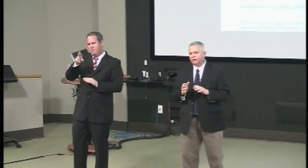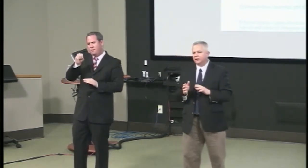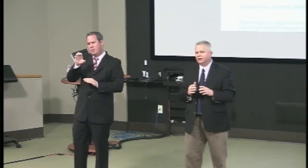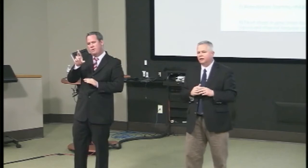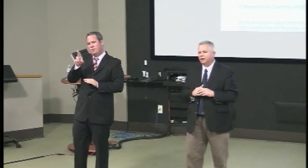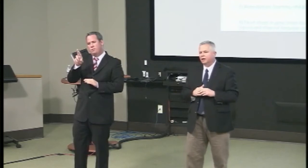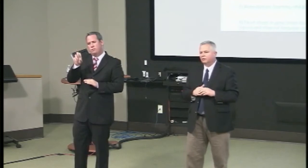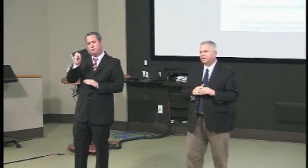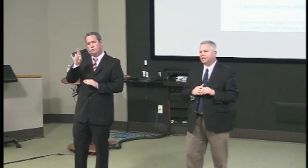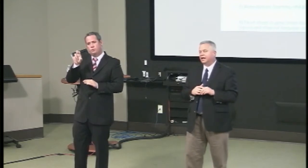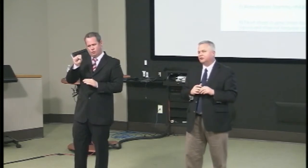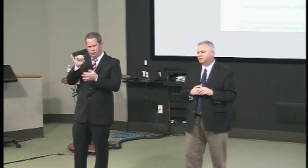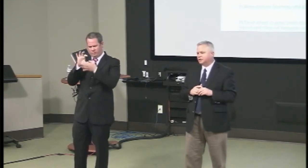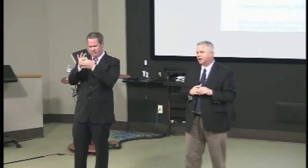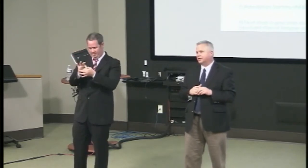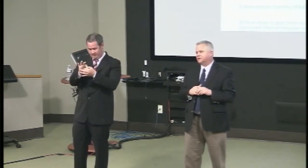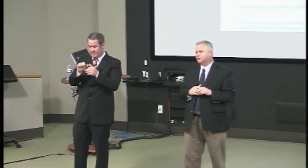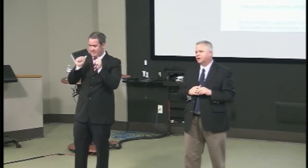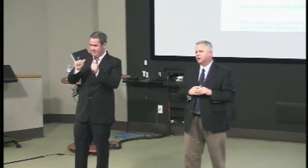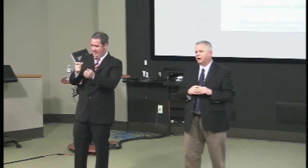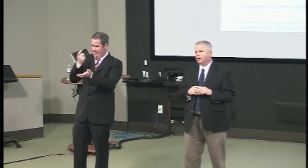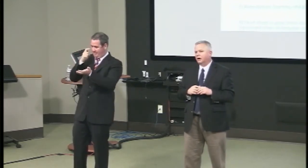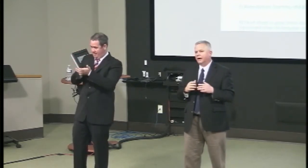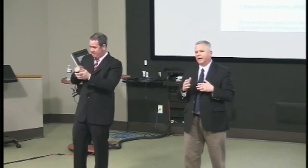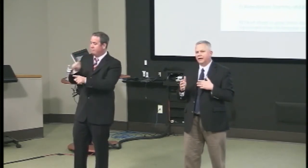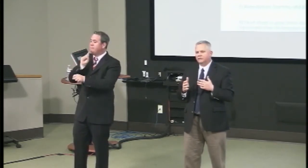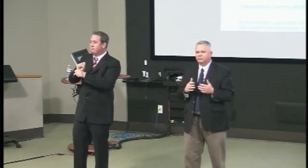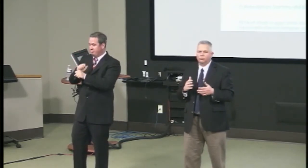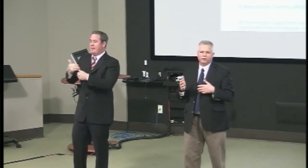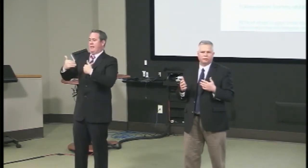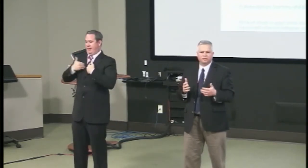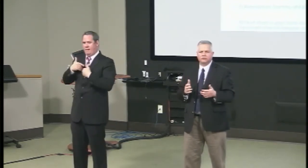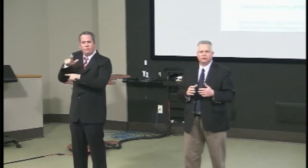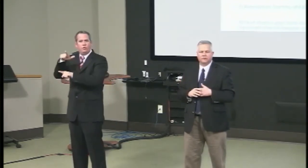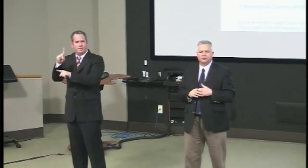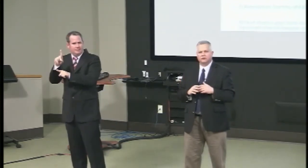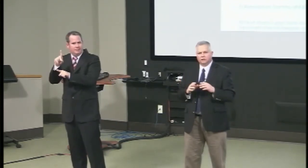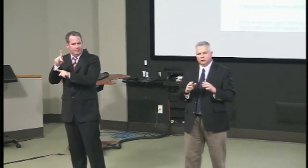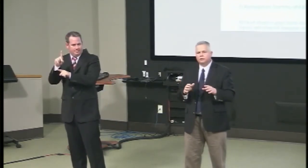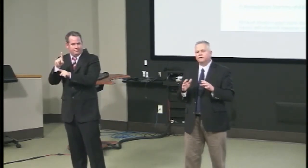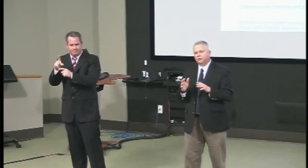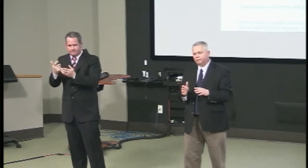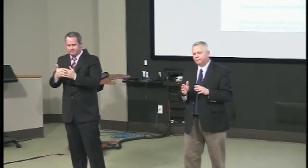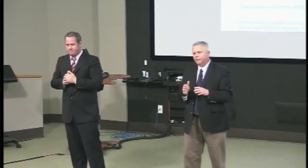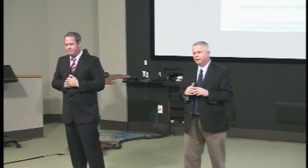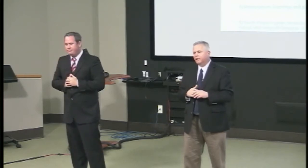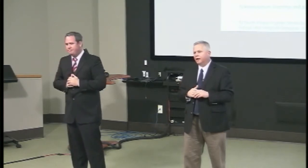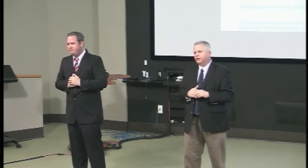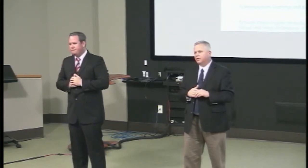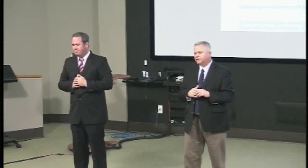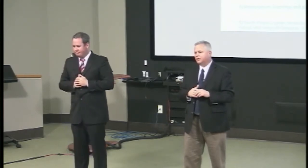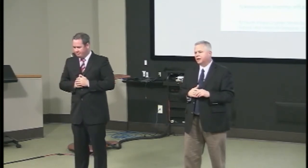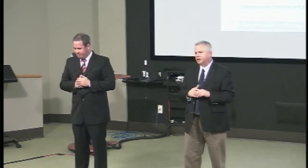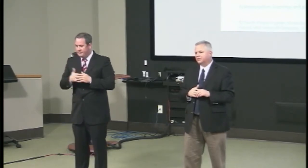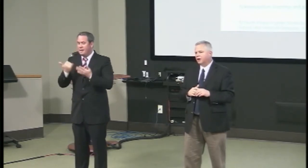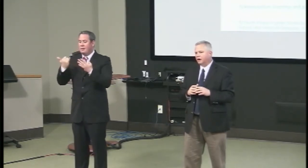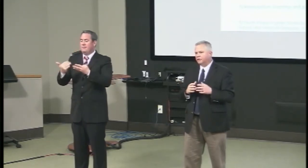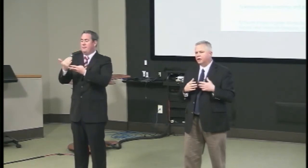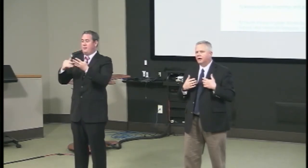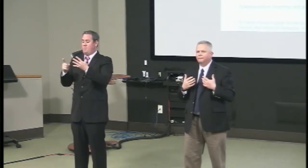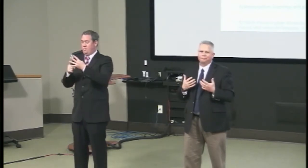at reading remediation studies and what we sort of can conclude from current